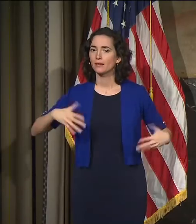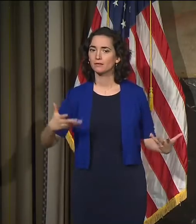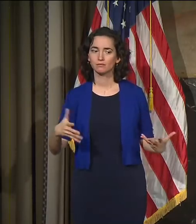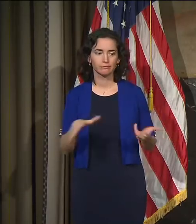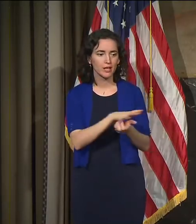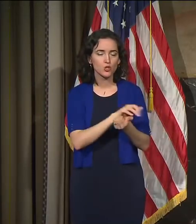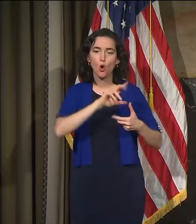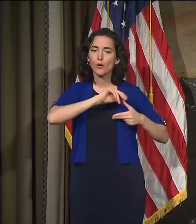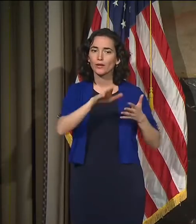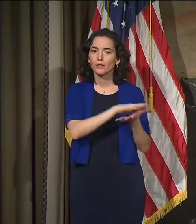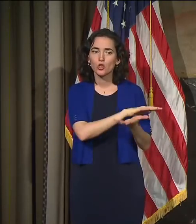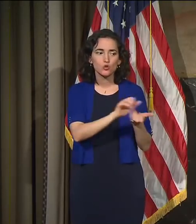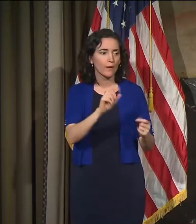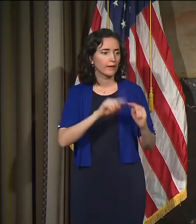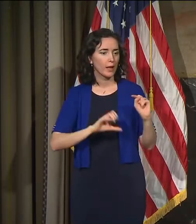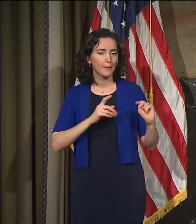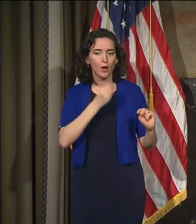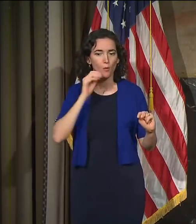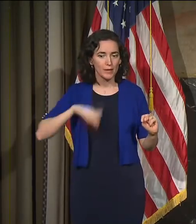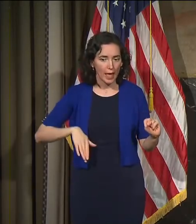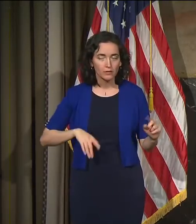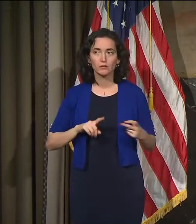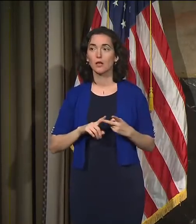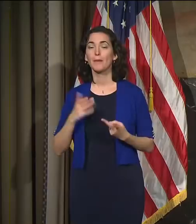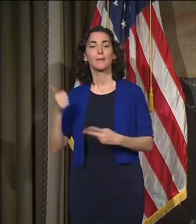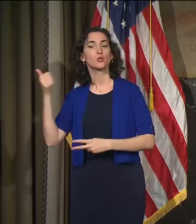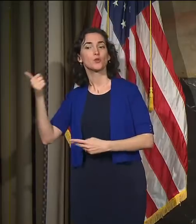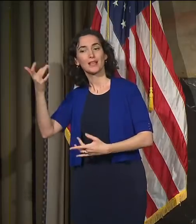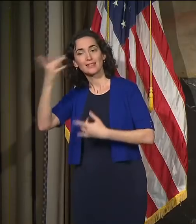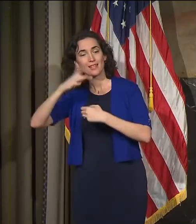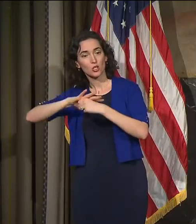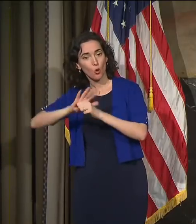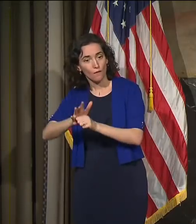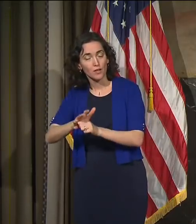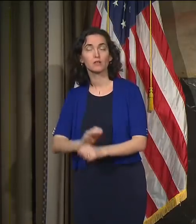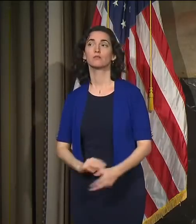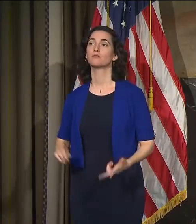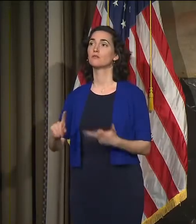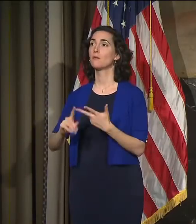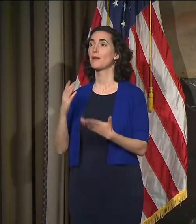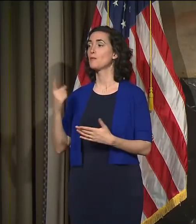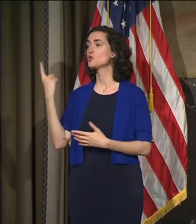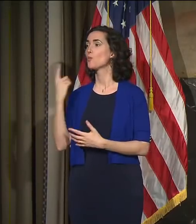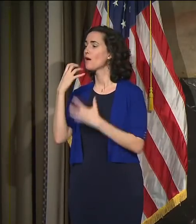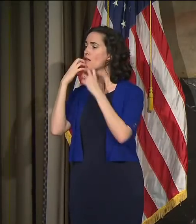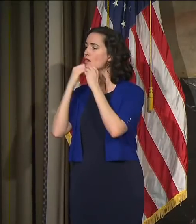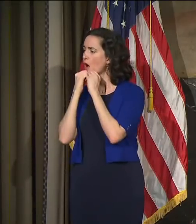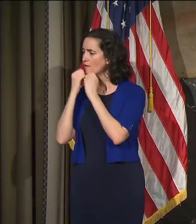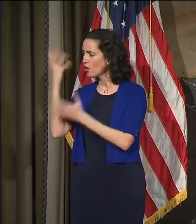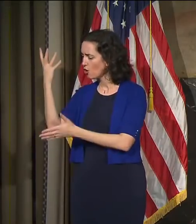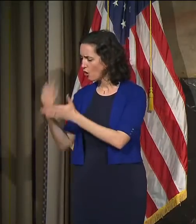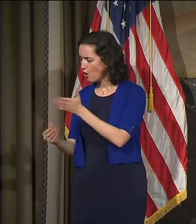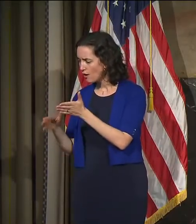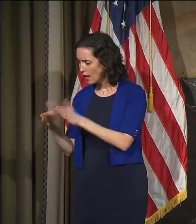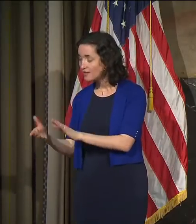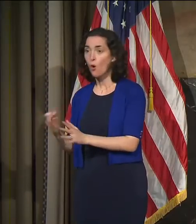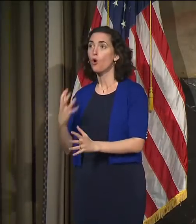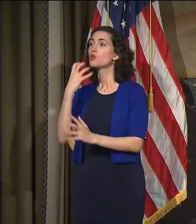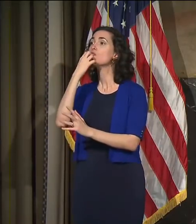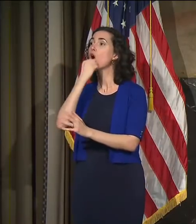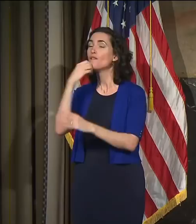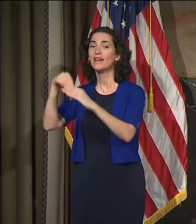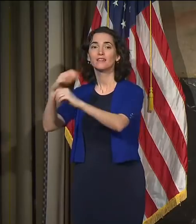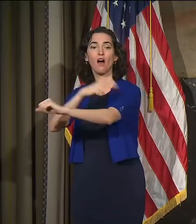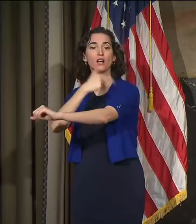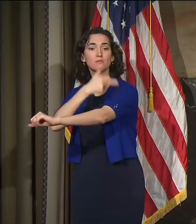after a hurricane. Maybe they're sick themselves because of COVID. Maybe they've lost a loved one, or they have a loved one in the hospital. Maybe